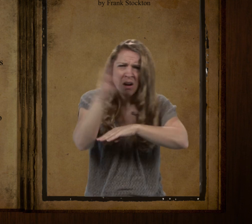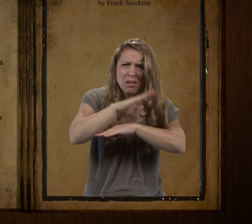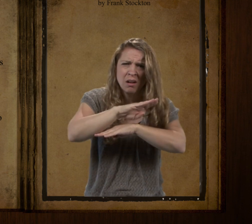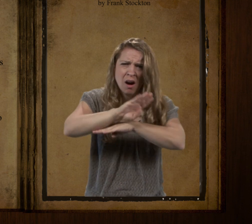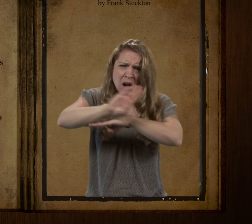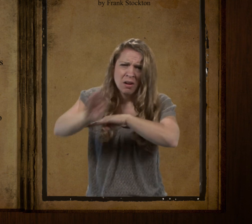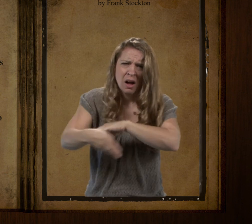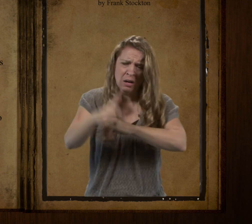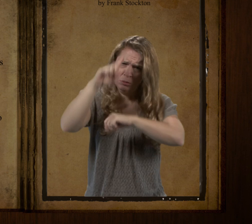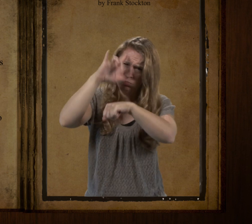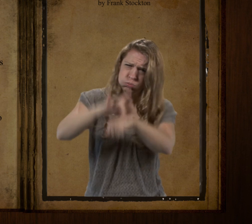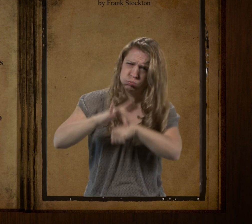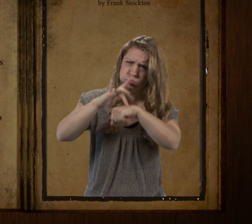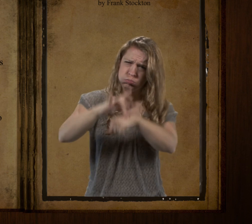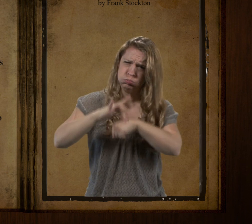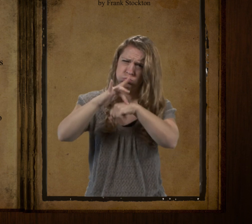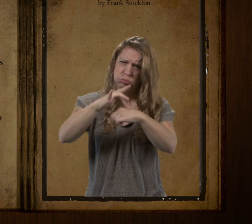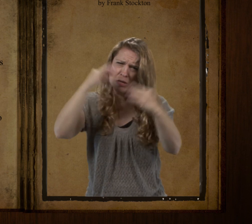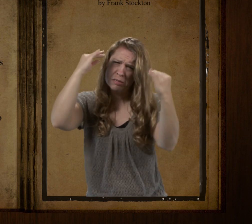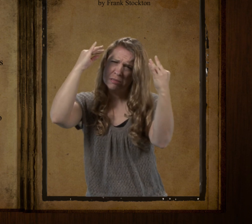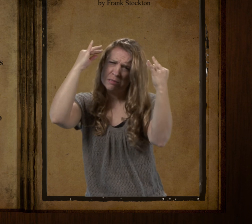She had known he would be asked.